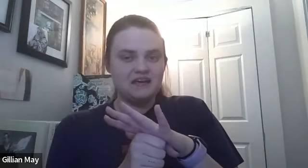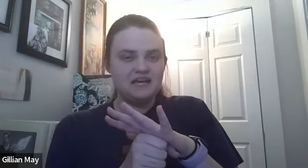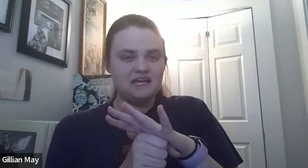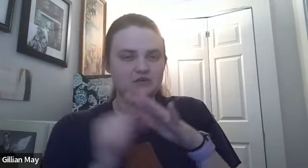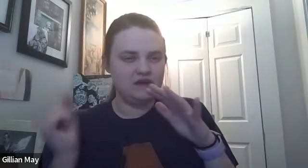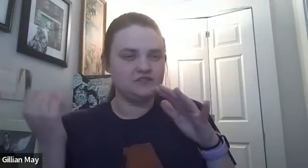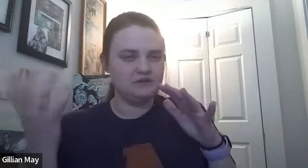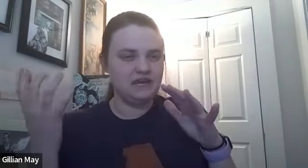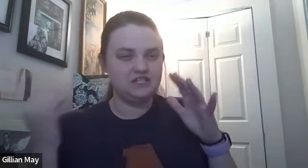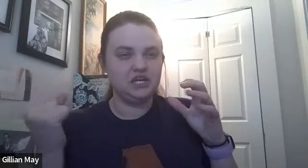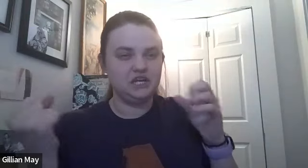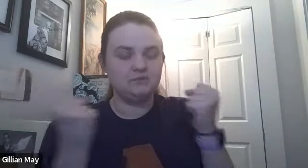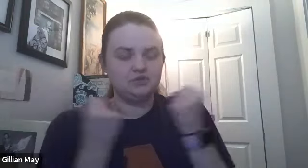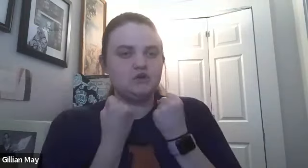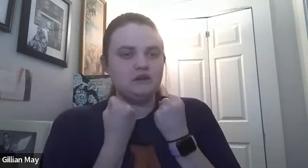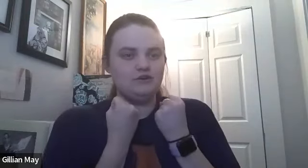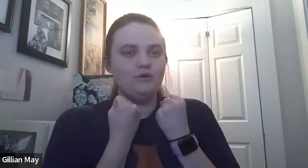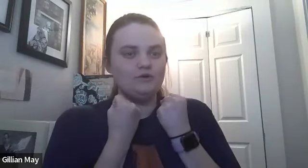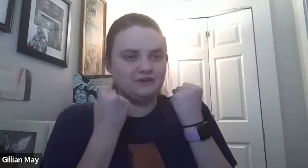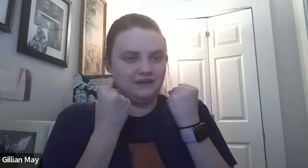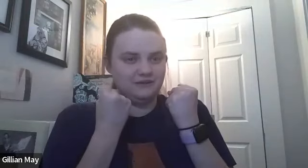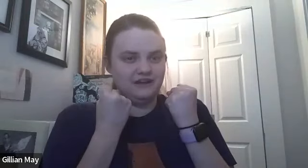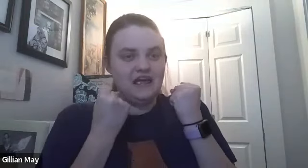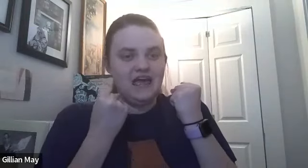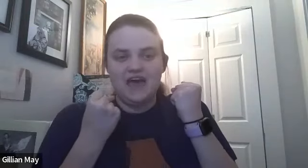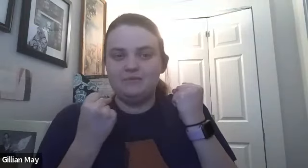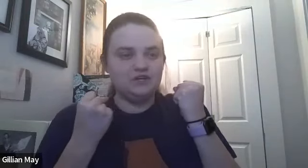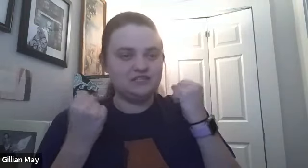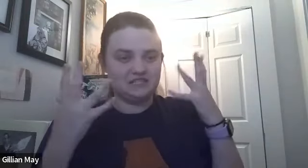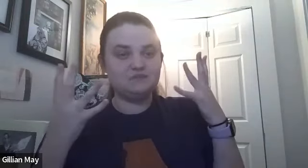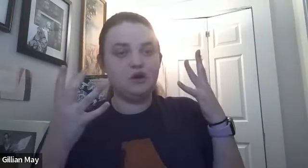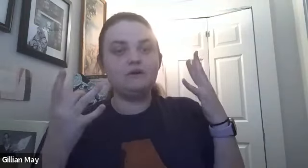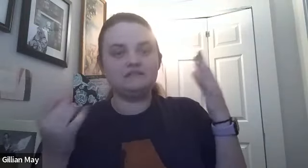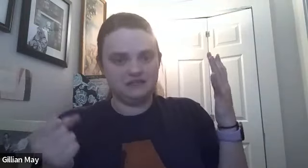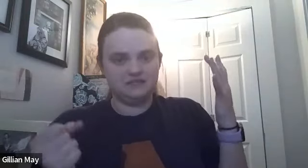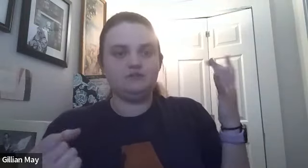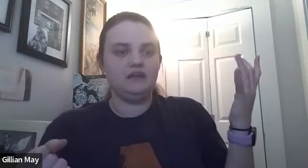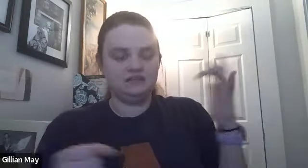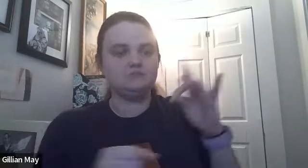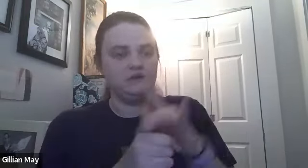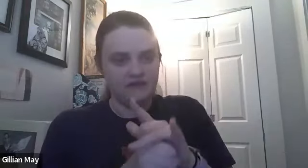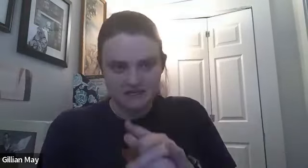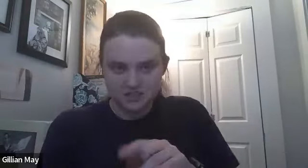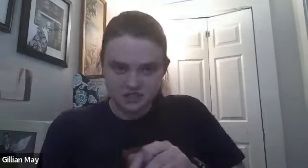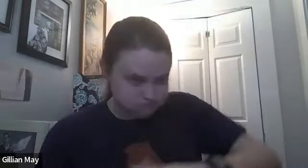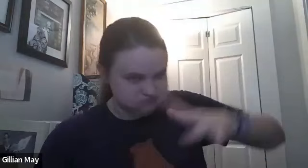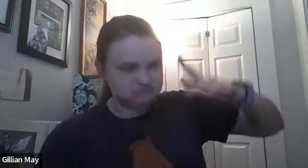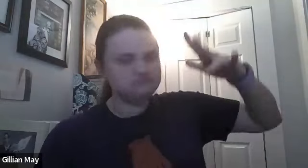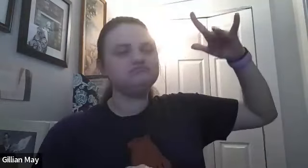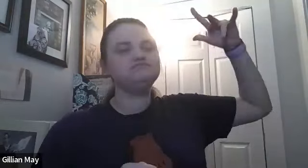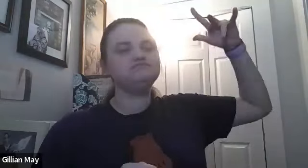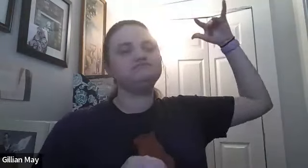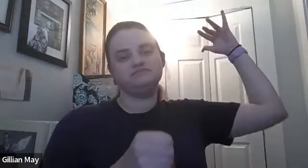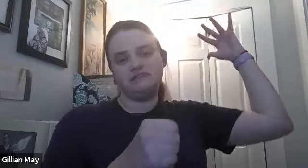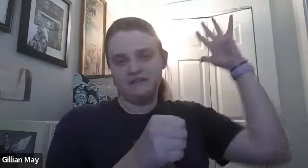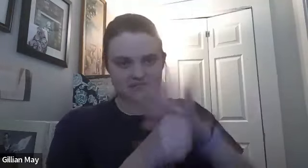like you have a soda can and shake it up. You're so angry, you hold your anger in. And then when you just explode, it's like a soda can exploding. Like it just, and then you